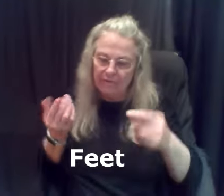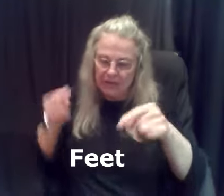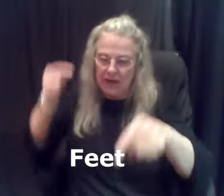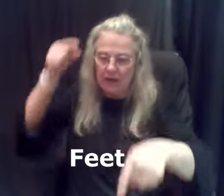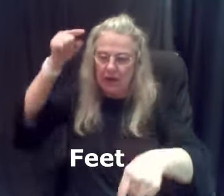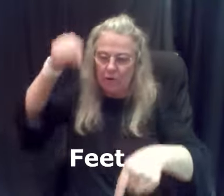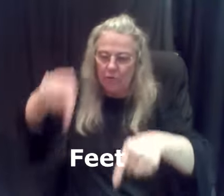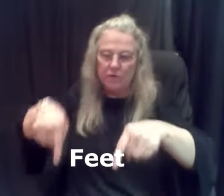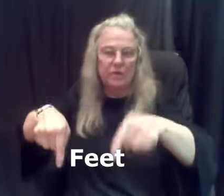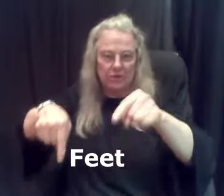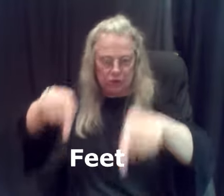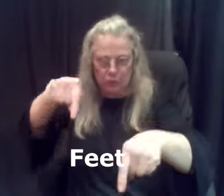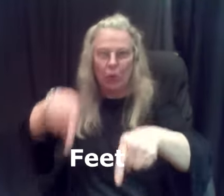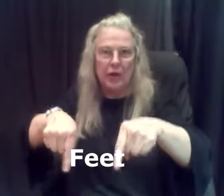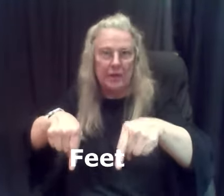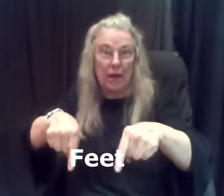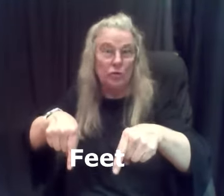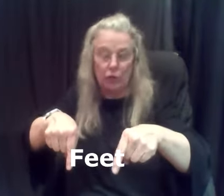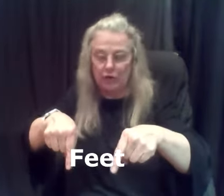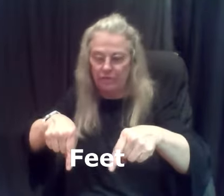Feet, and of course that's just pointing down to your feet.